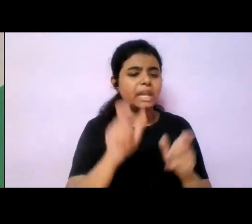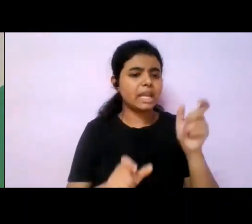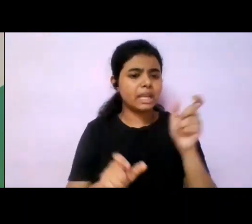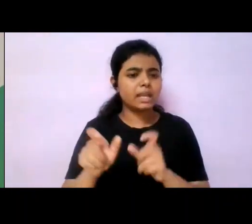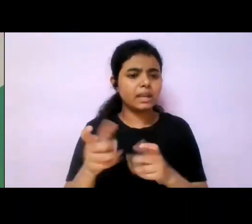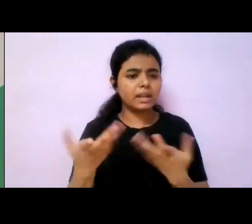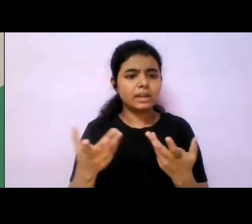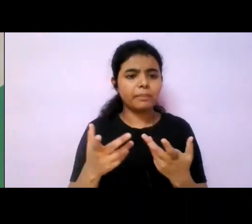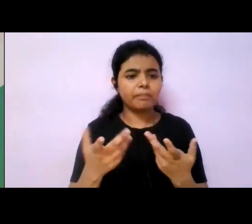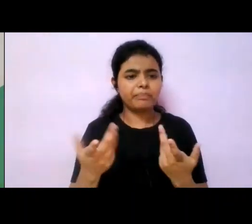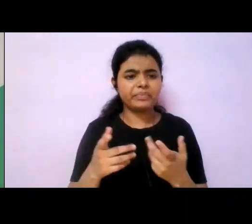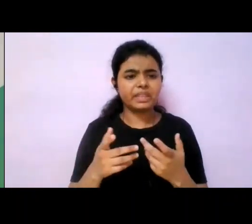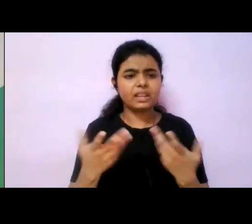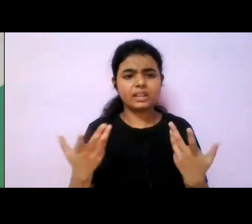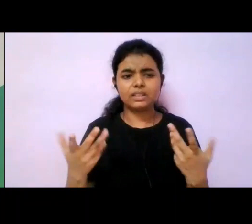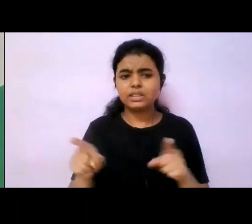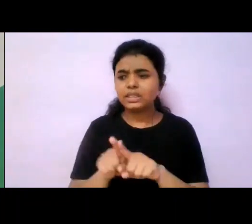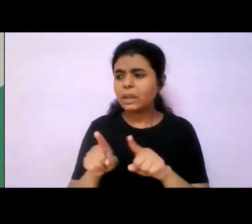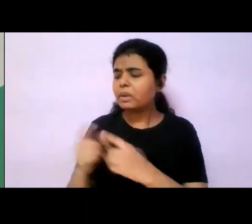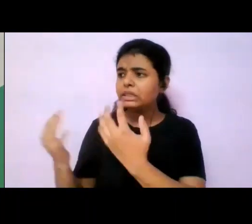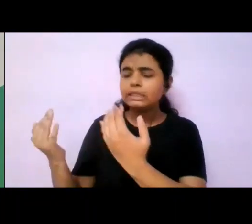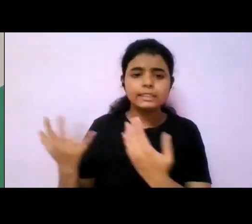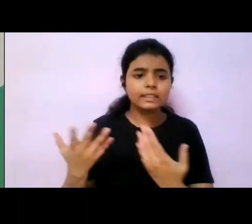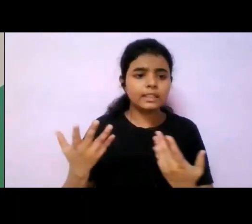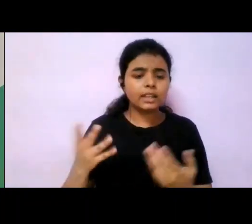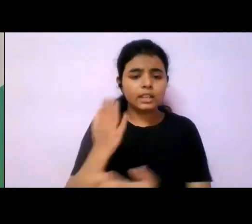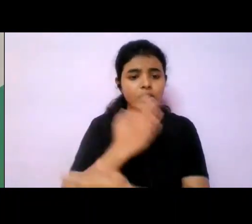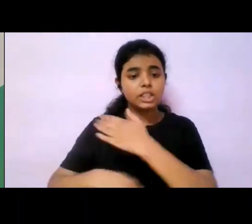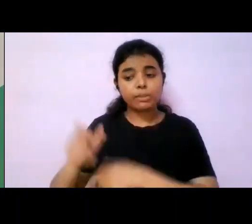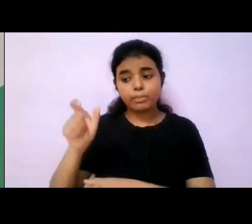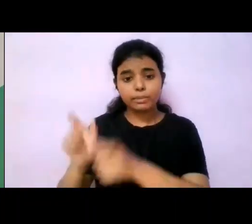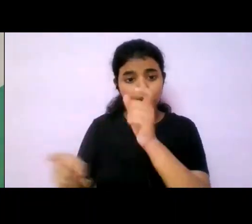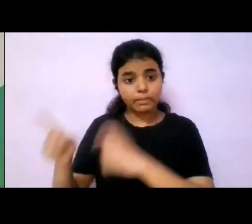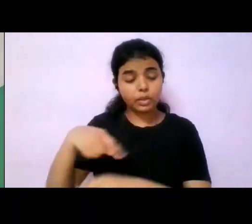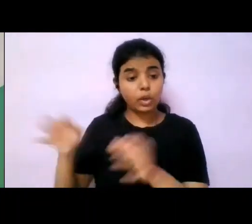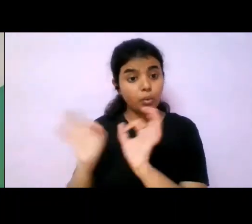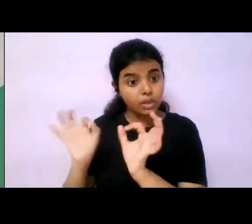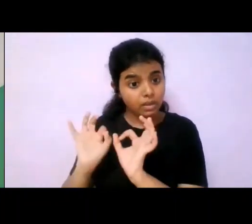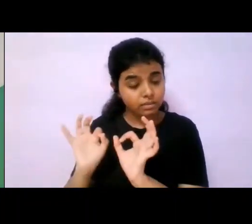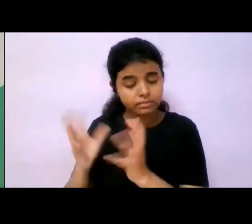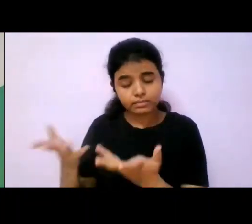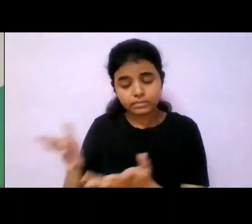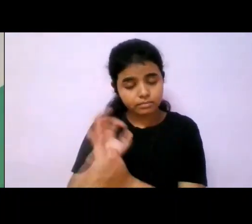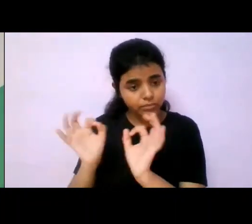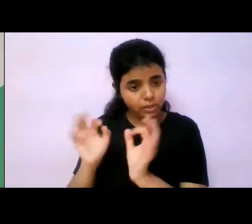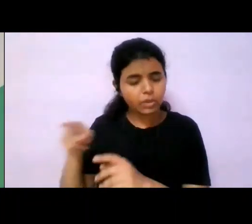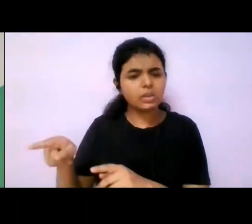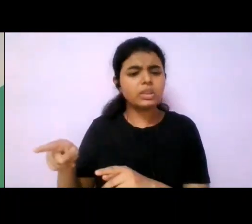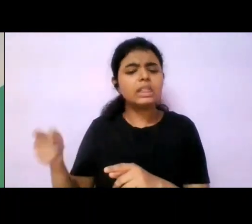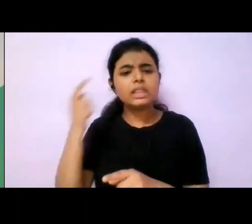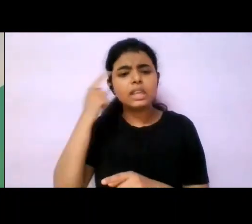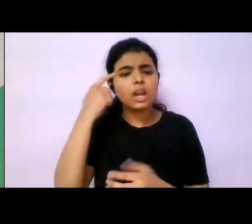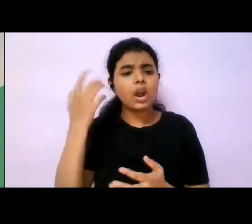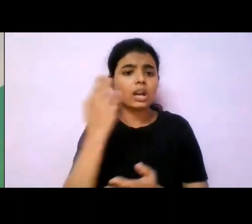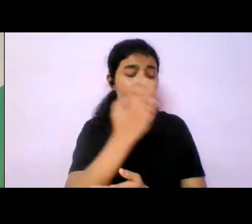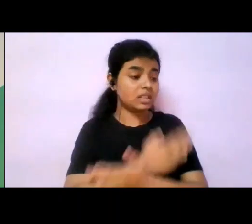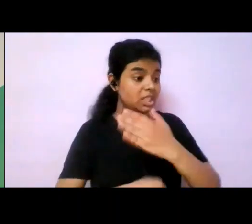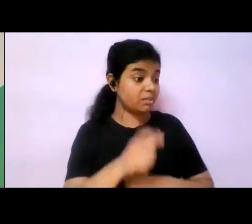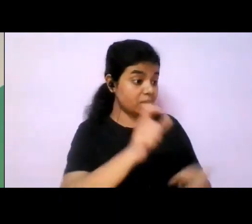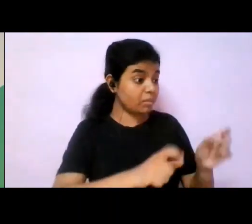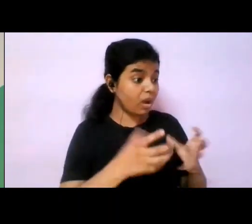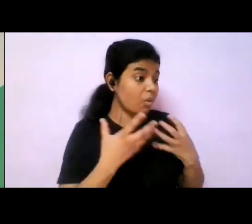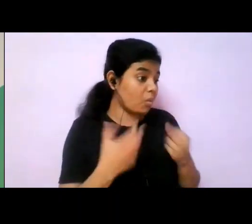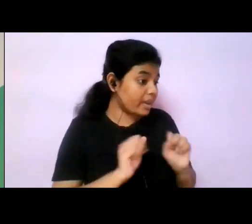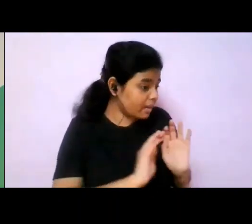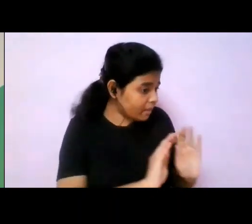around disabled people because it makes them feel good about themselves. Or the ways in which even now it seems in the UK,